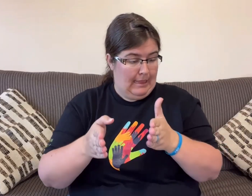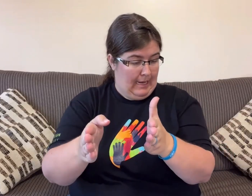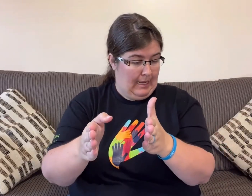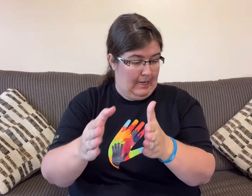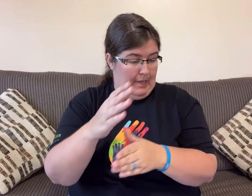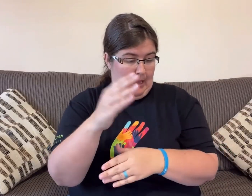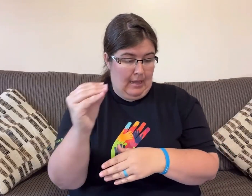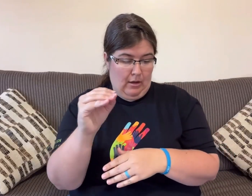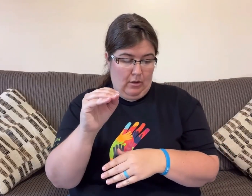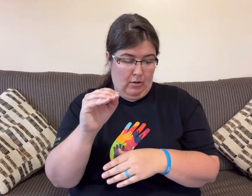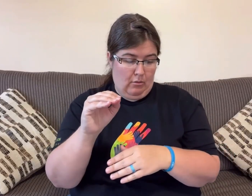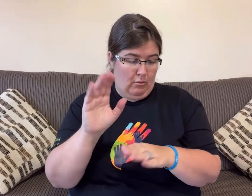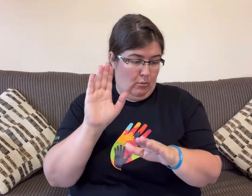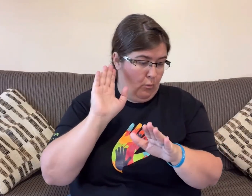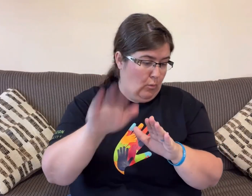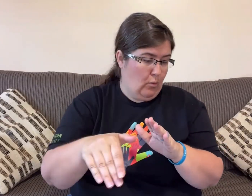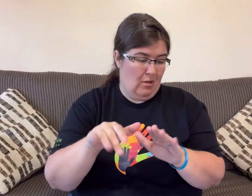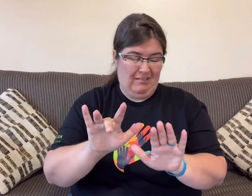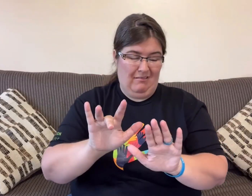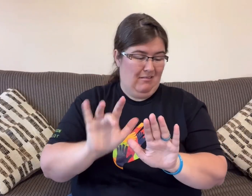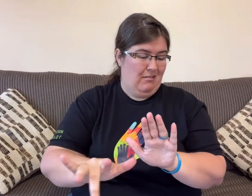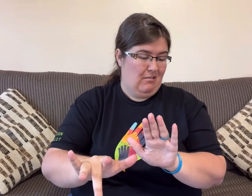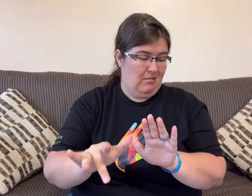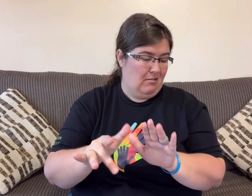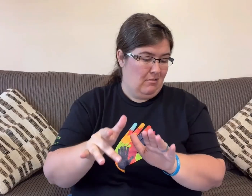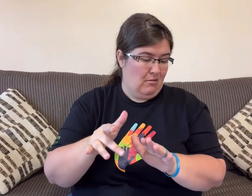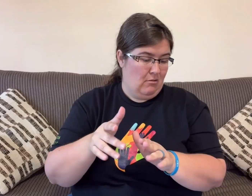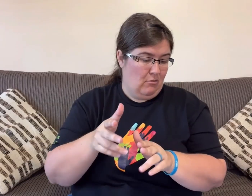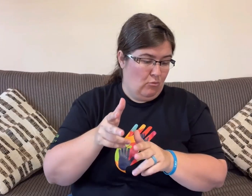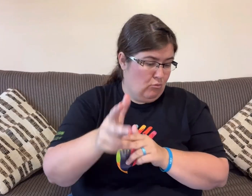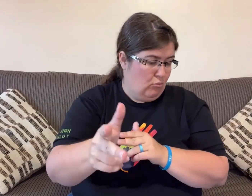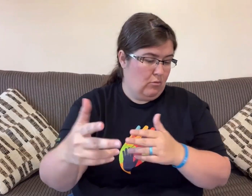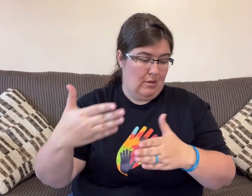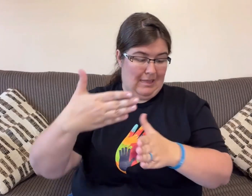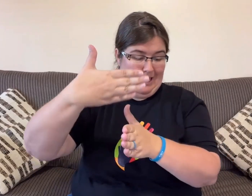to fly through the intersection.